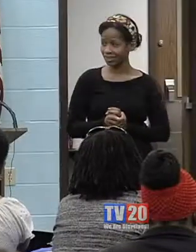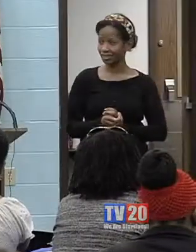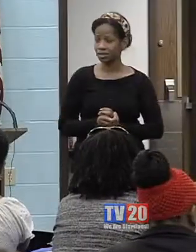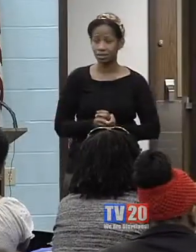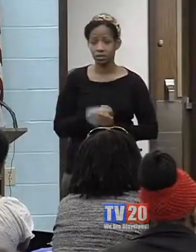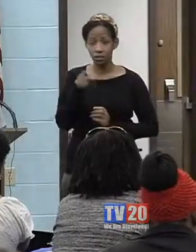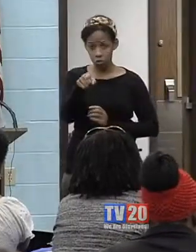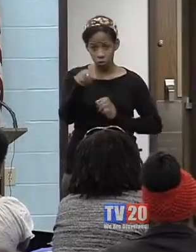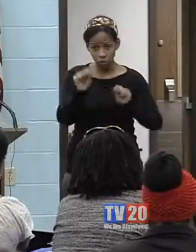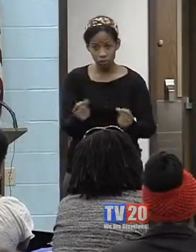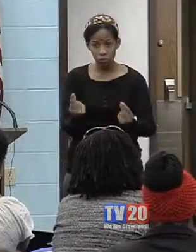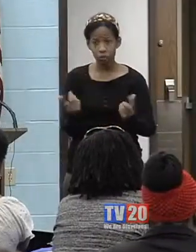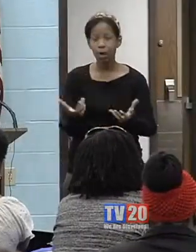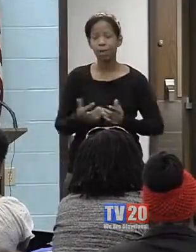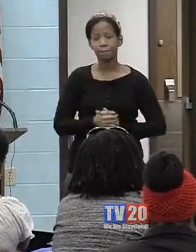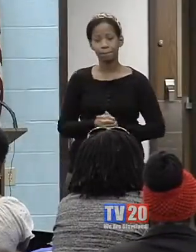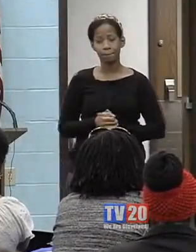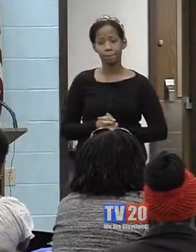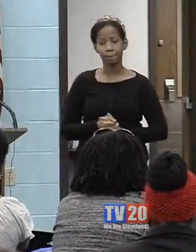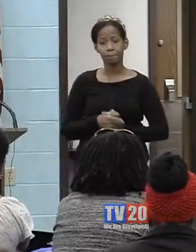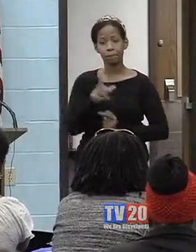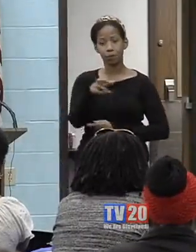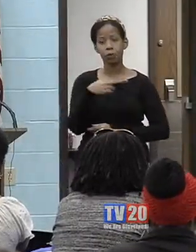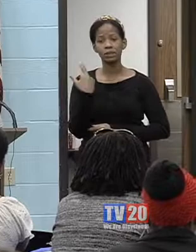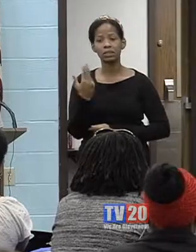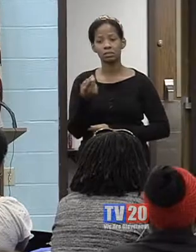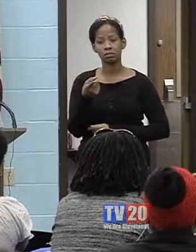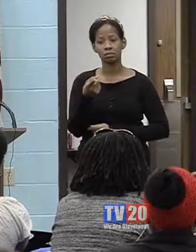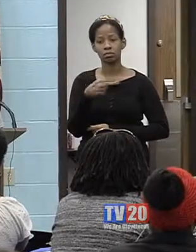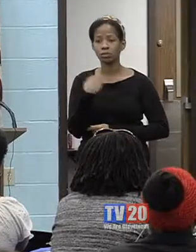What can you do to minimize your risk?